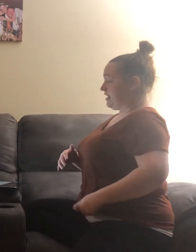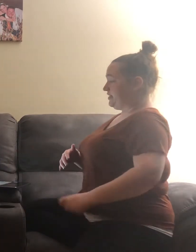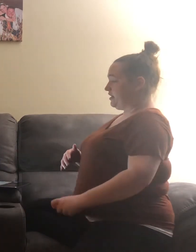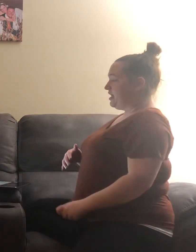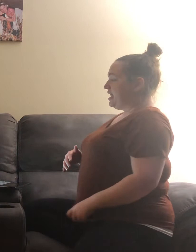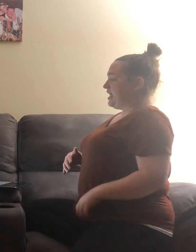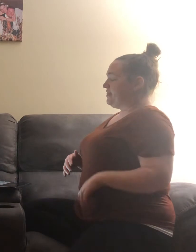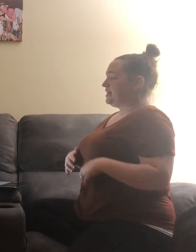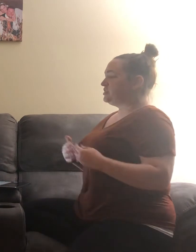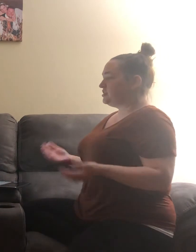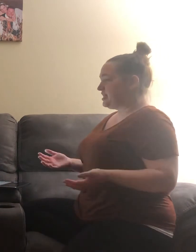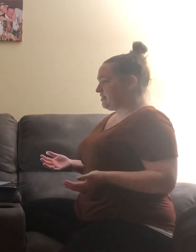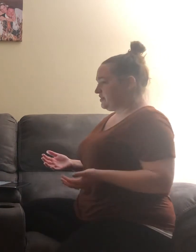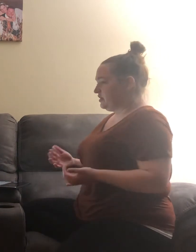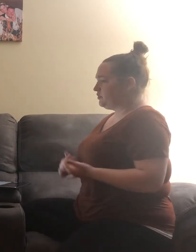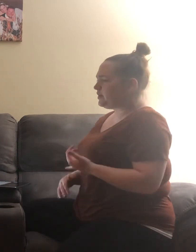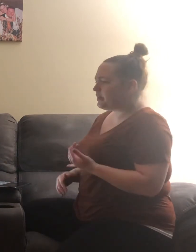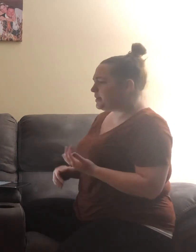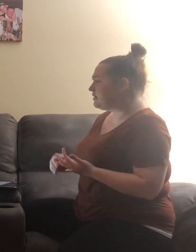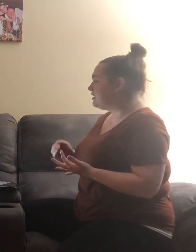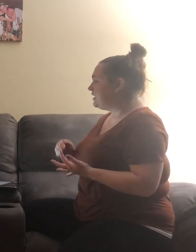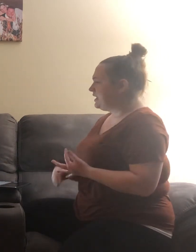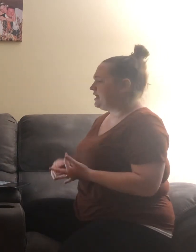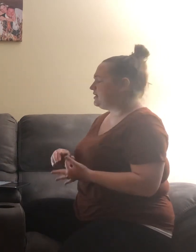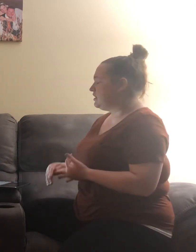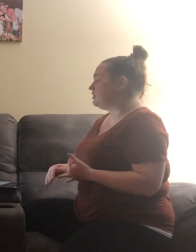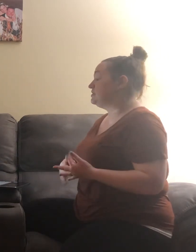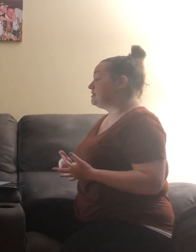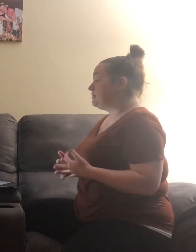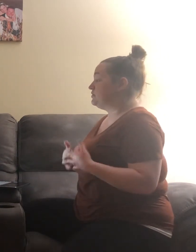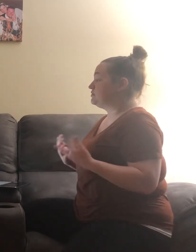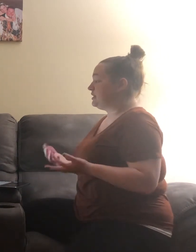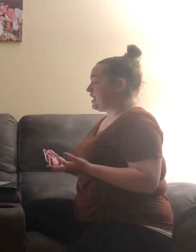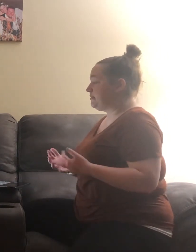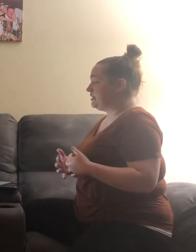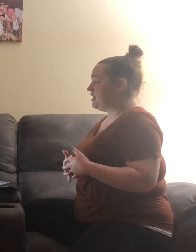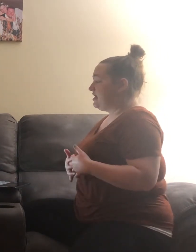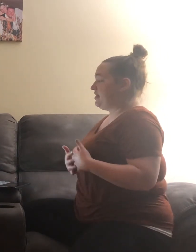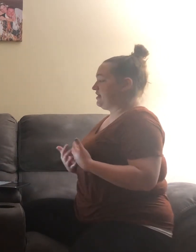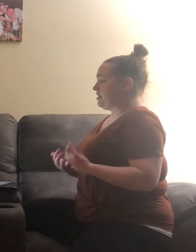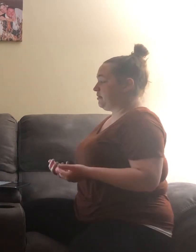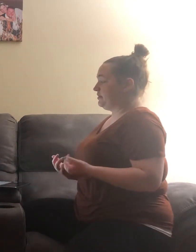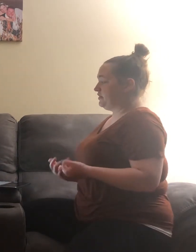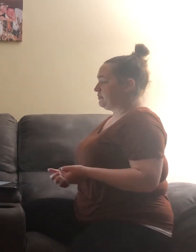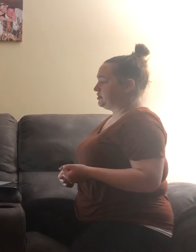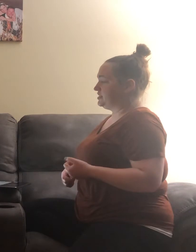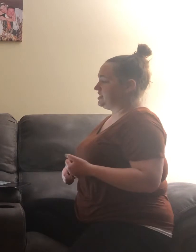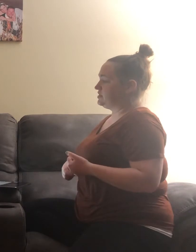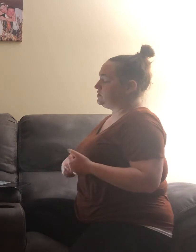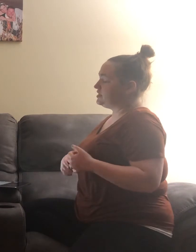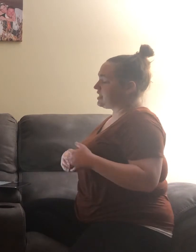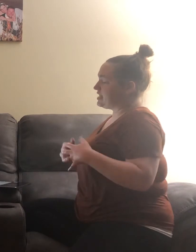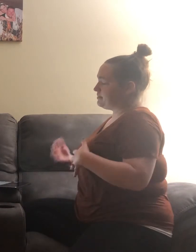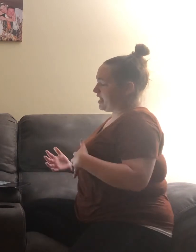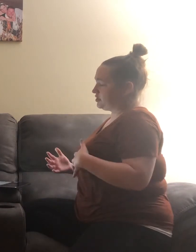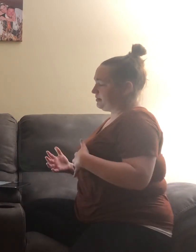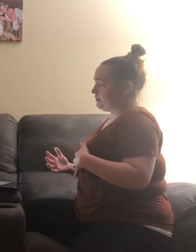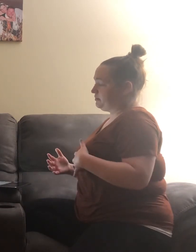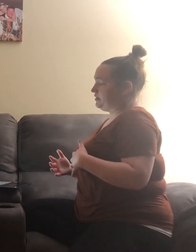there, and that's good to have a grandparent, an aunt, an uncle, somebody who's reliable that could help with an emergency. So this asthma action plan would be great